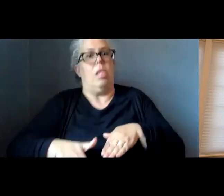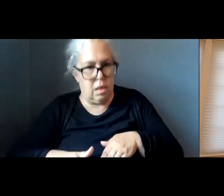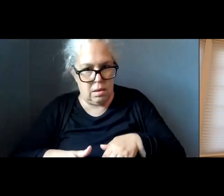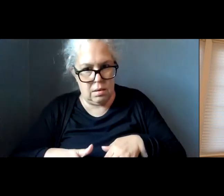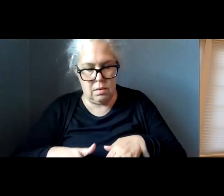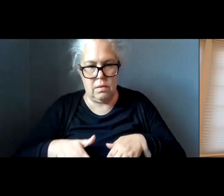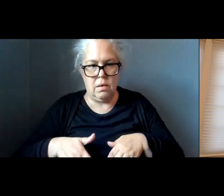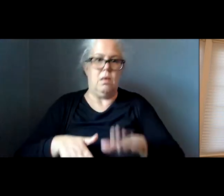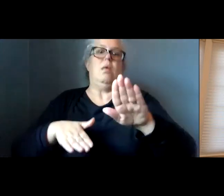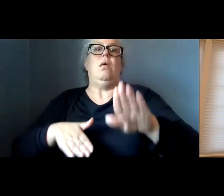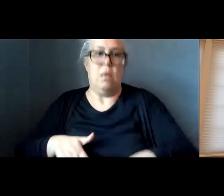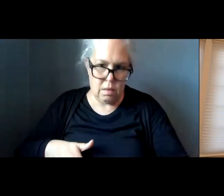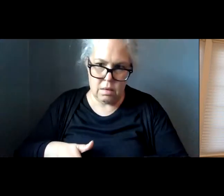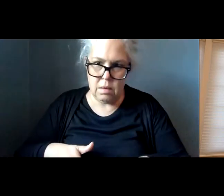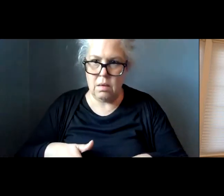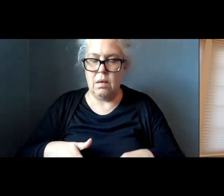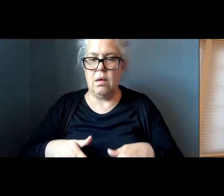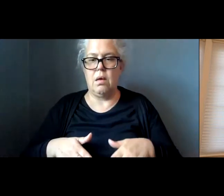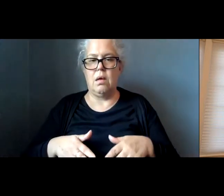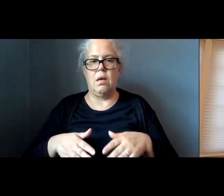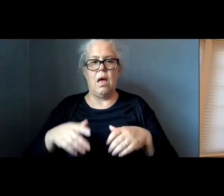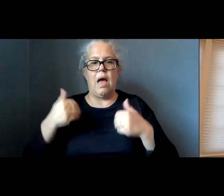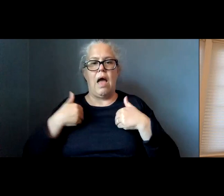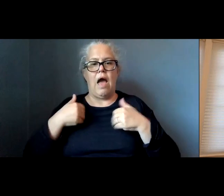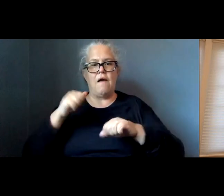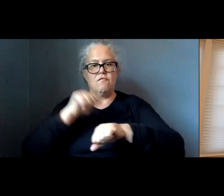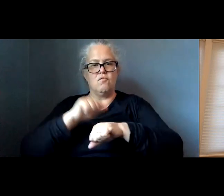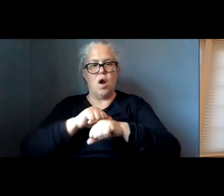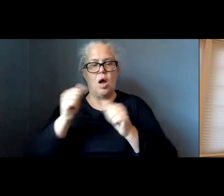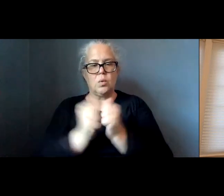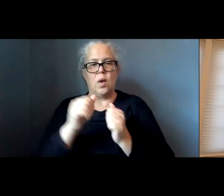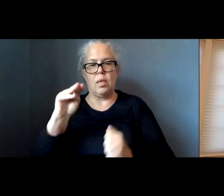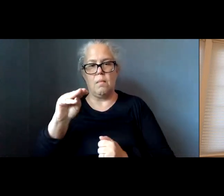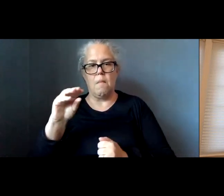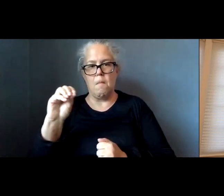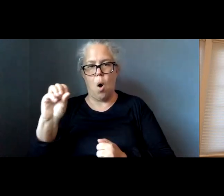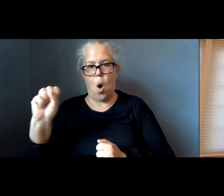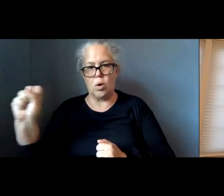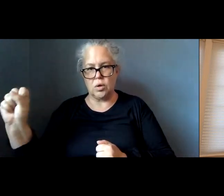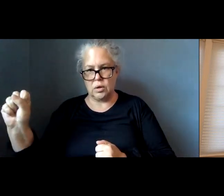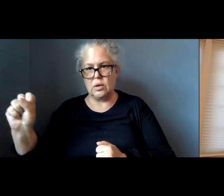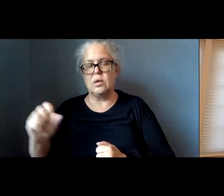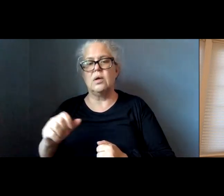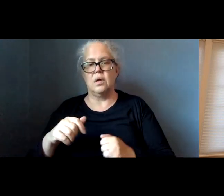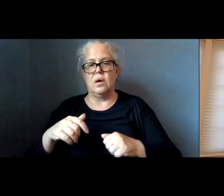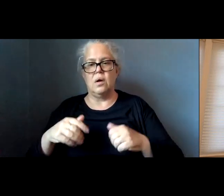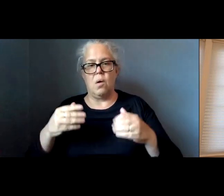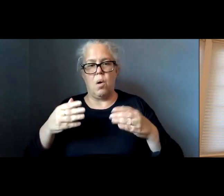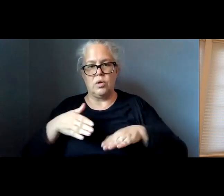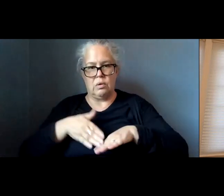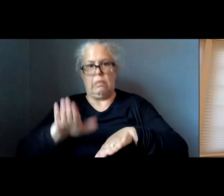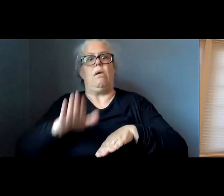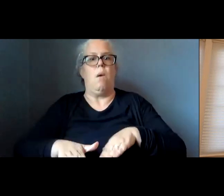hail-glazed rocks higher up and moss-laden stones partially submerged by the now constantly falling rain, threatening